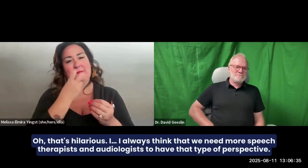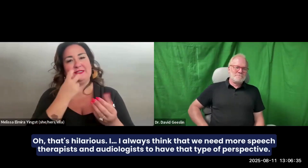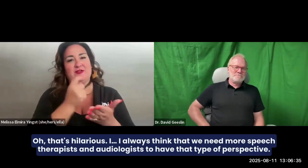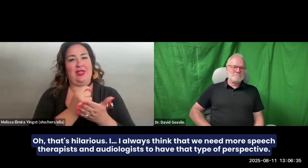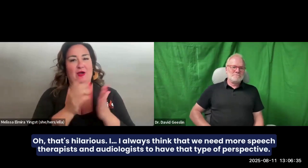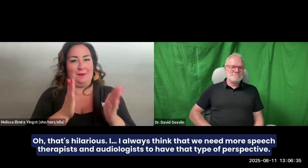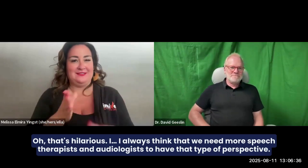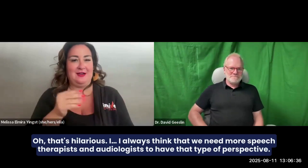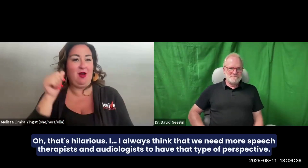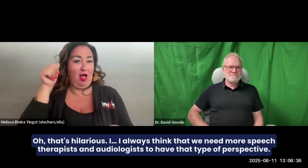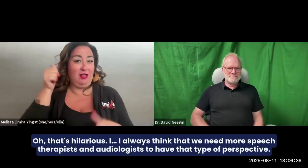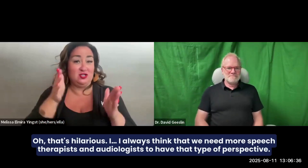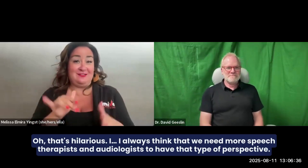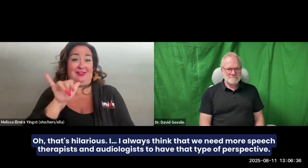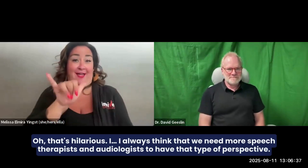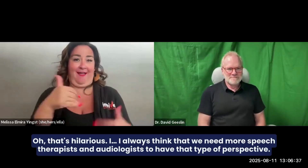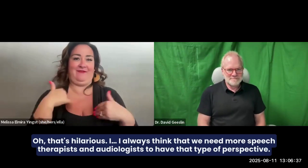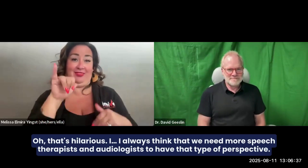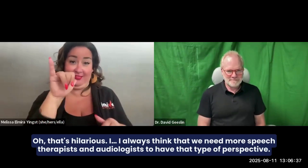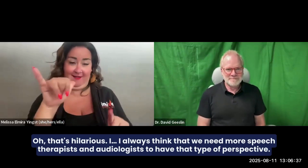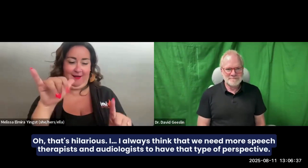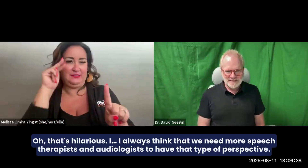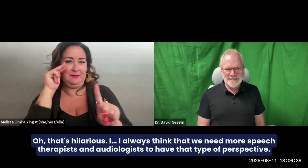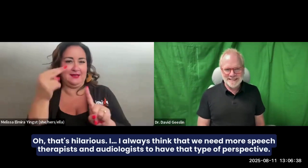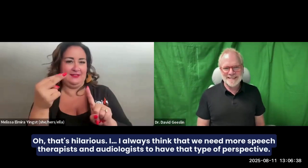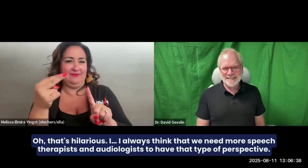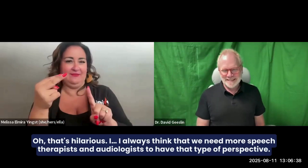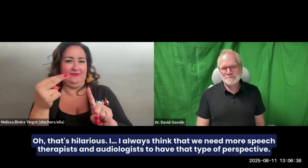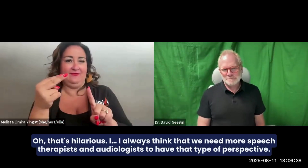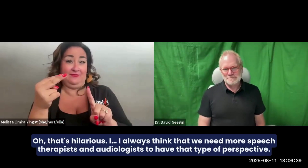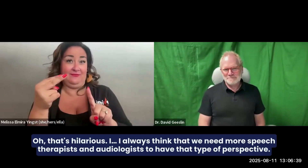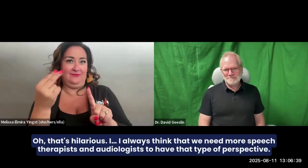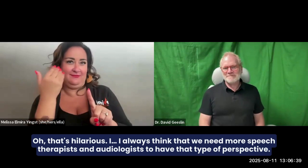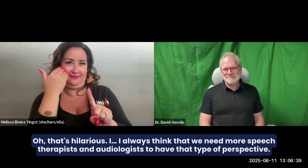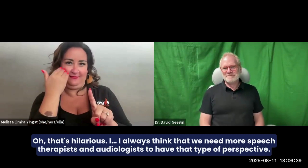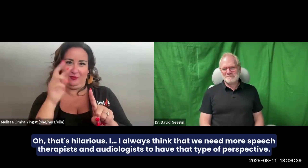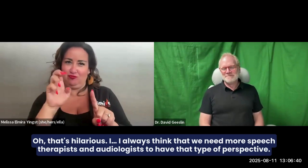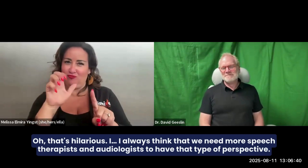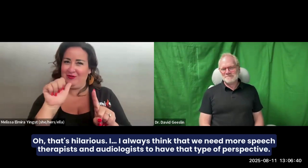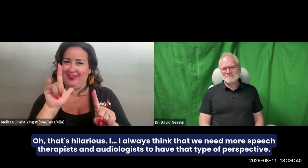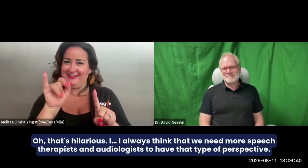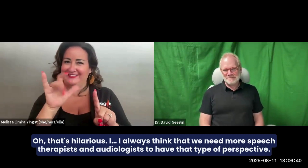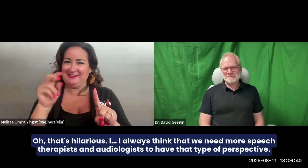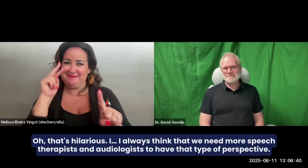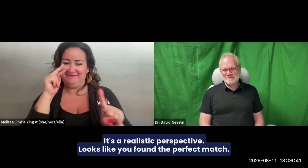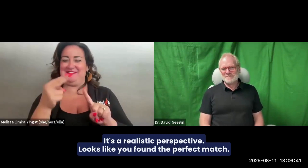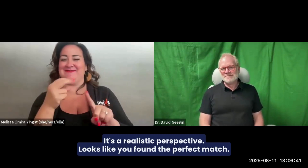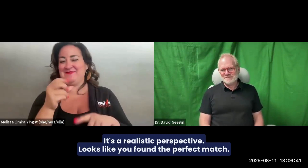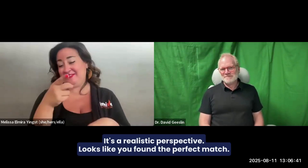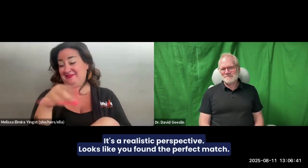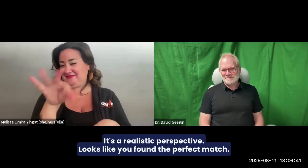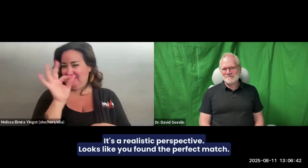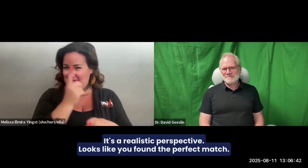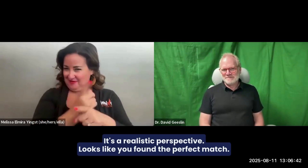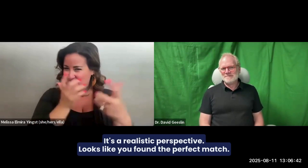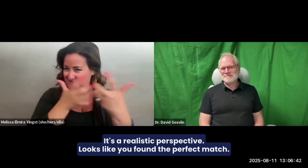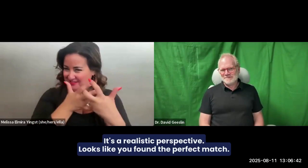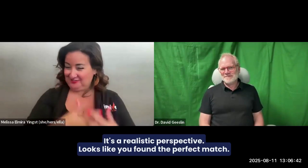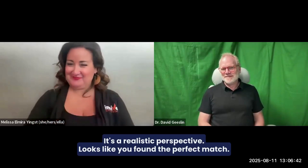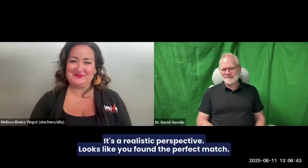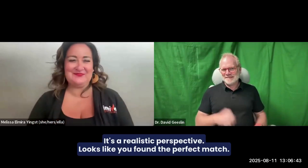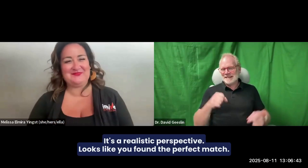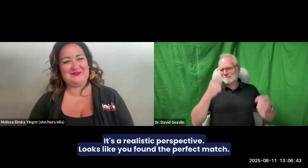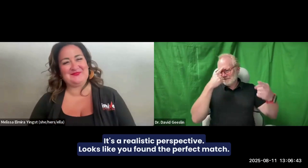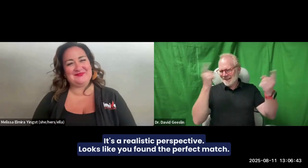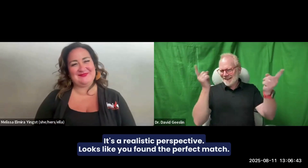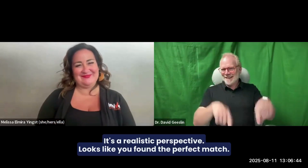always think that we need more speech therapists and audiologists to have that type of perspective. It's a